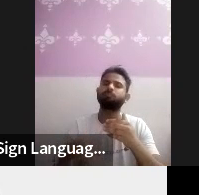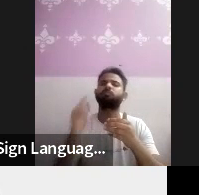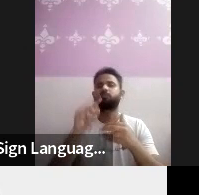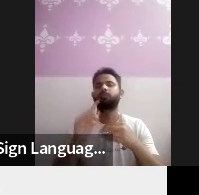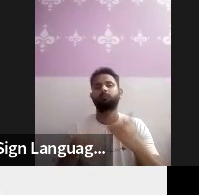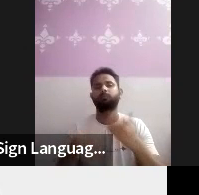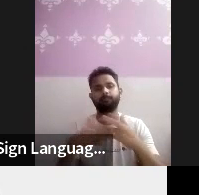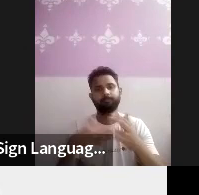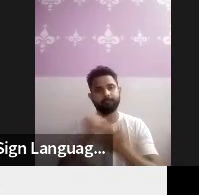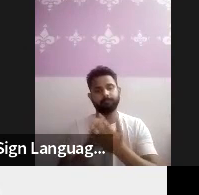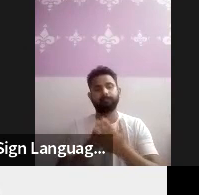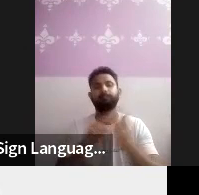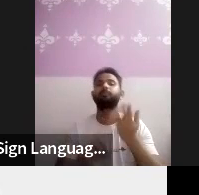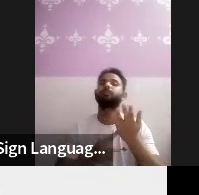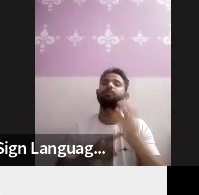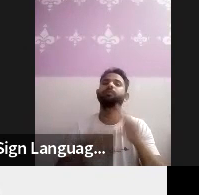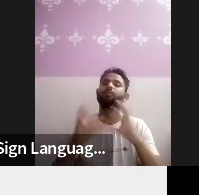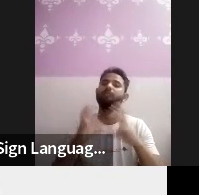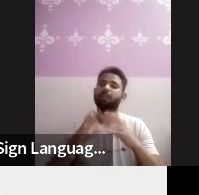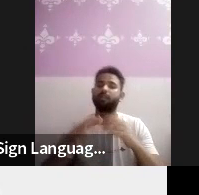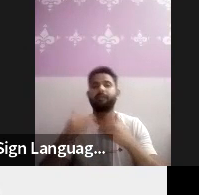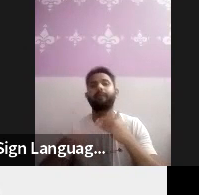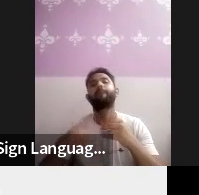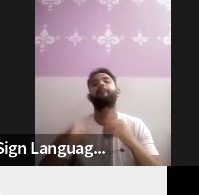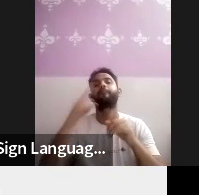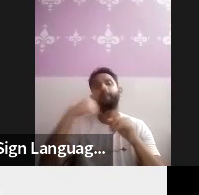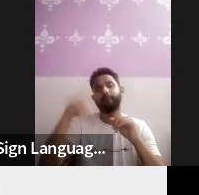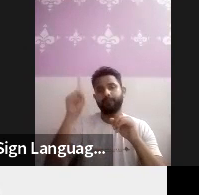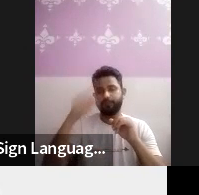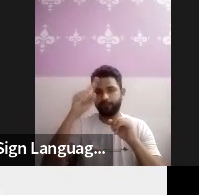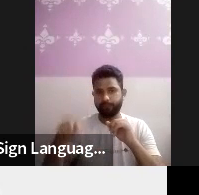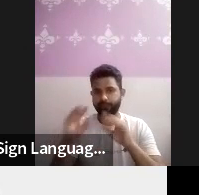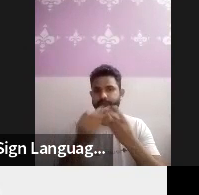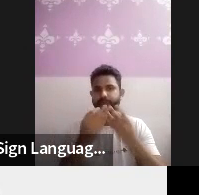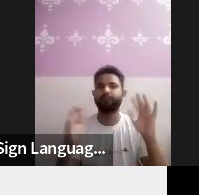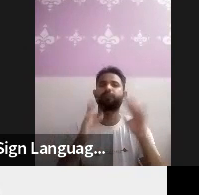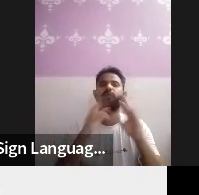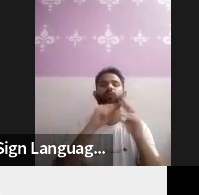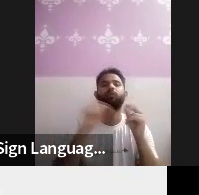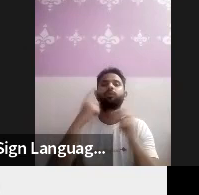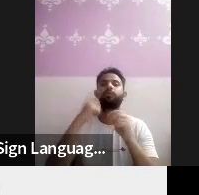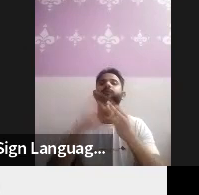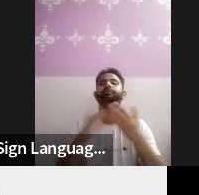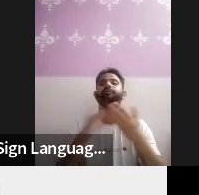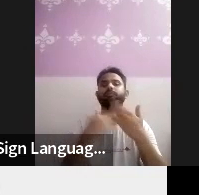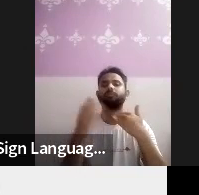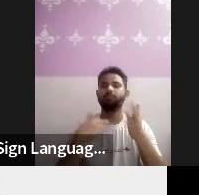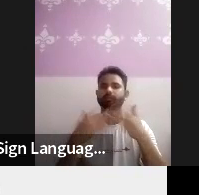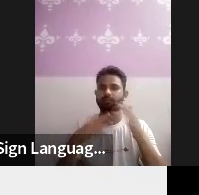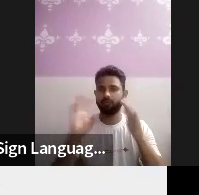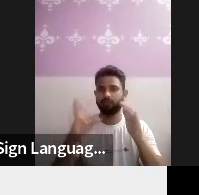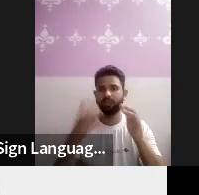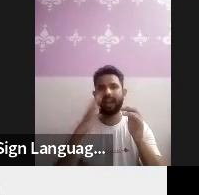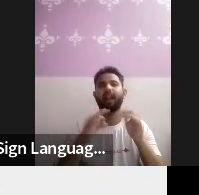different options: yes, no, or not sure. So, you know, obviously when you come to, and there are a lot of features that are